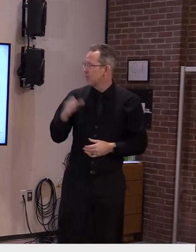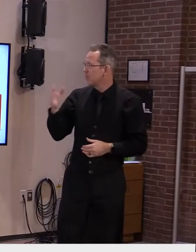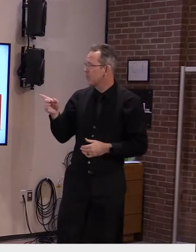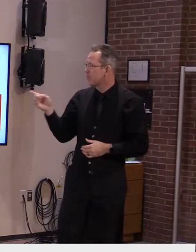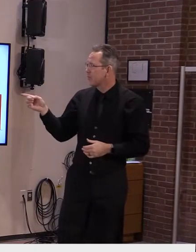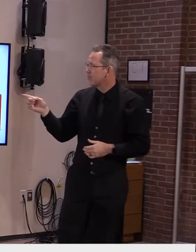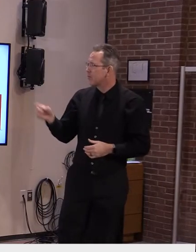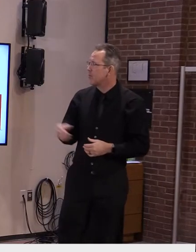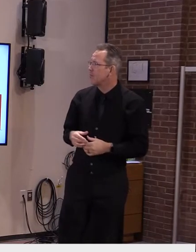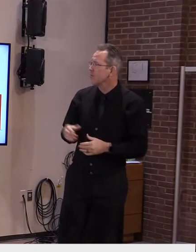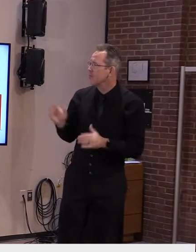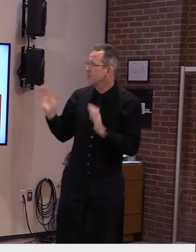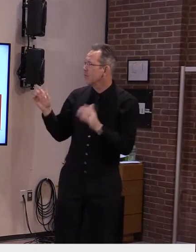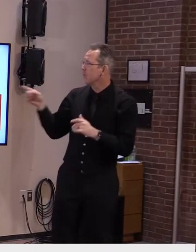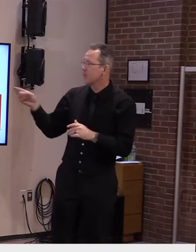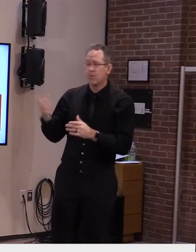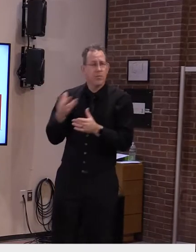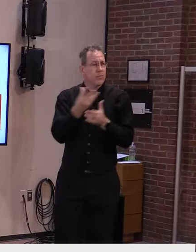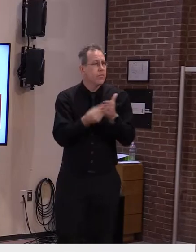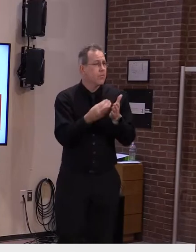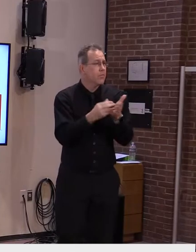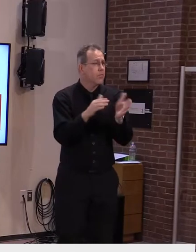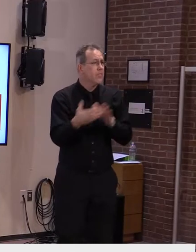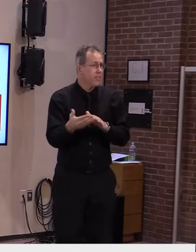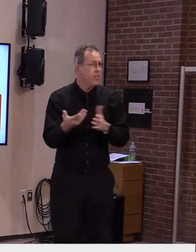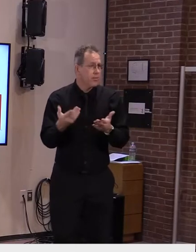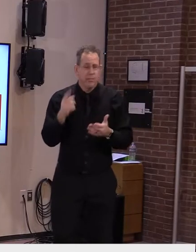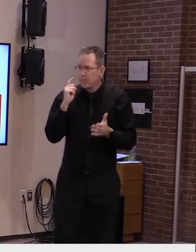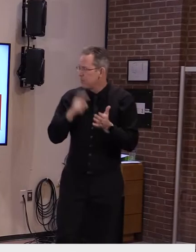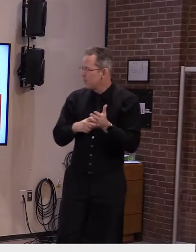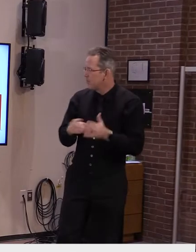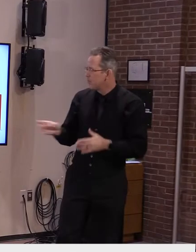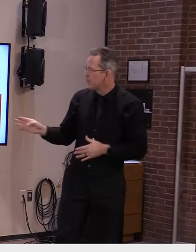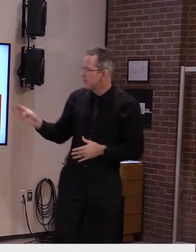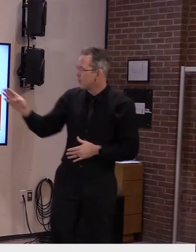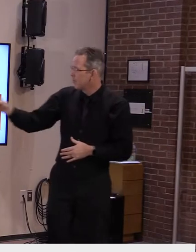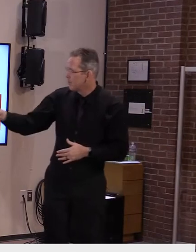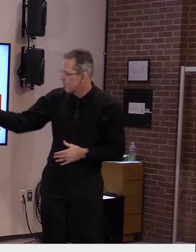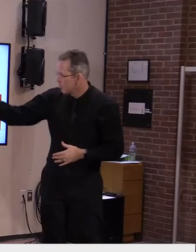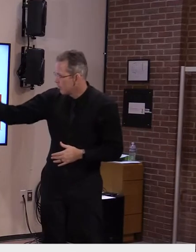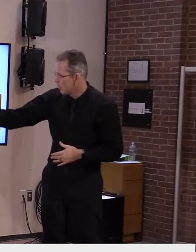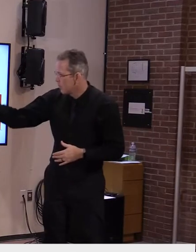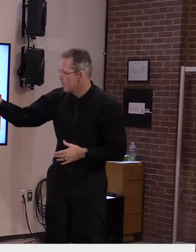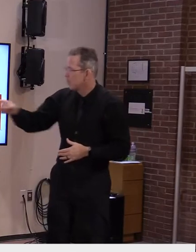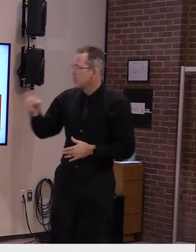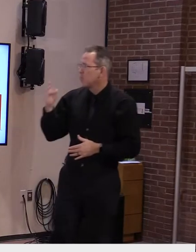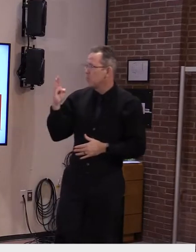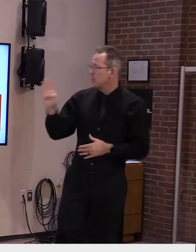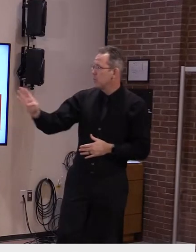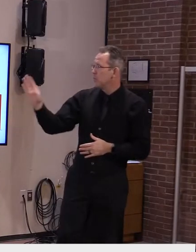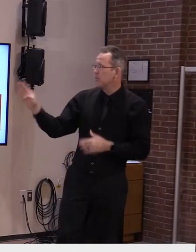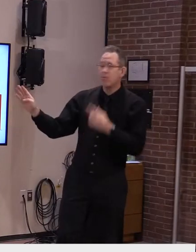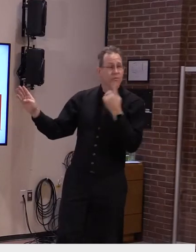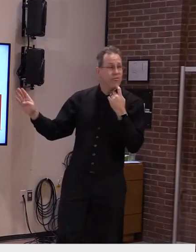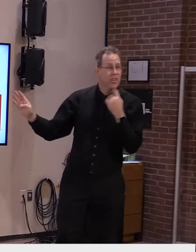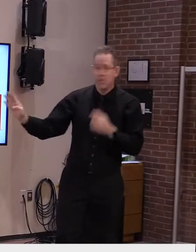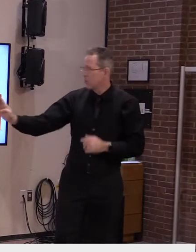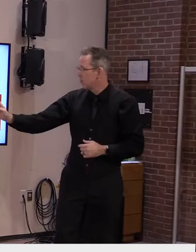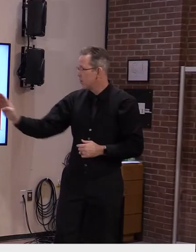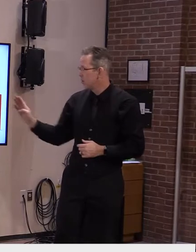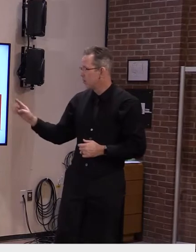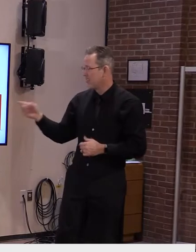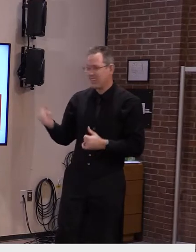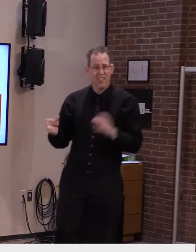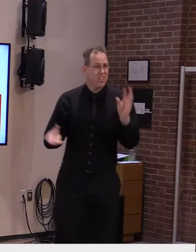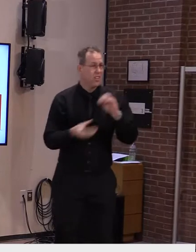fatalities as well. So we're doing a good job in Vermont of protecting our most vulnerable, and our most vulnerable are doing a good job of protecting themselves by getting